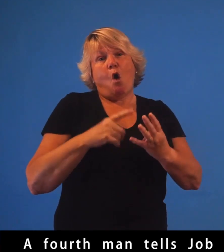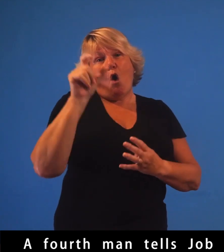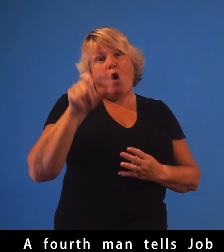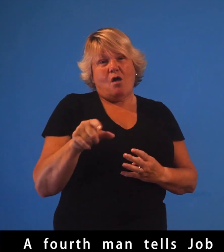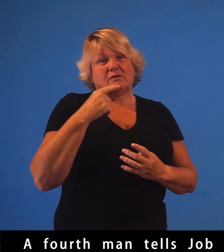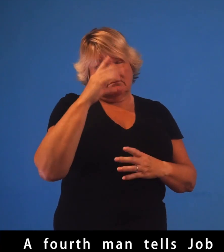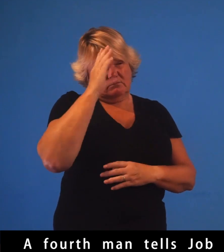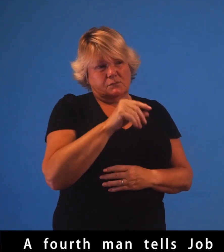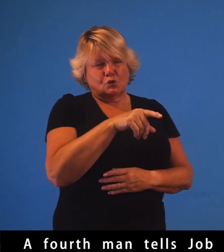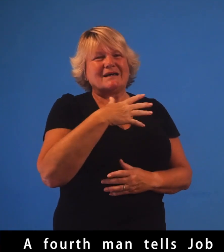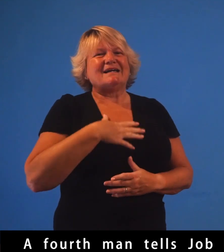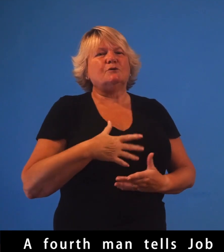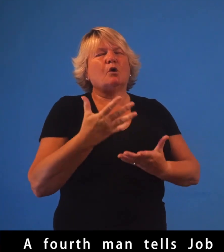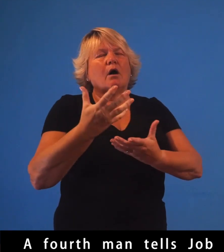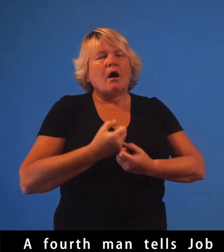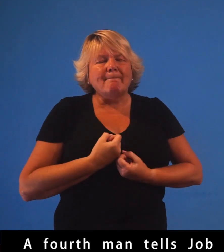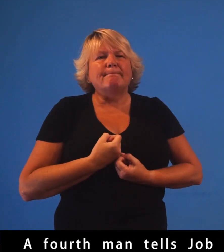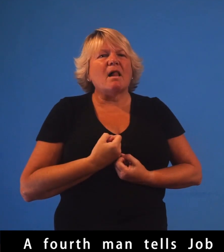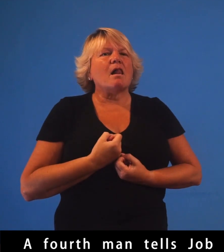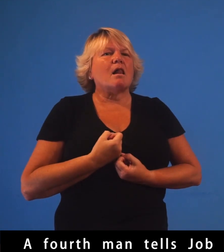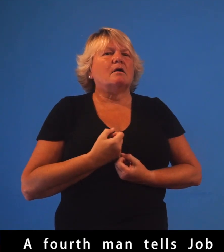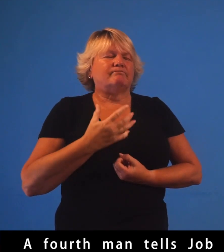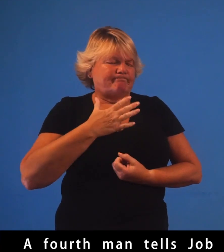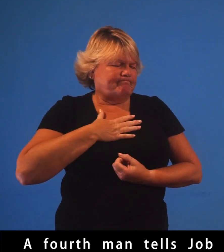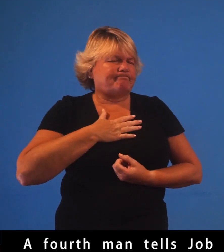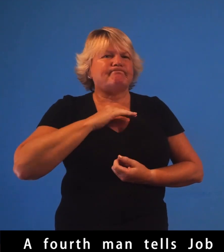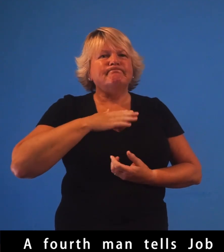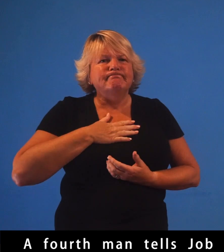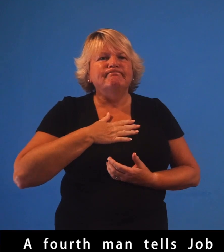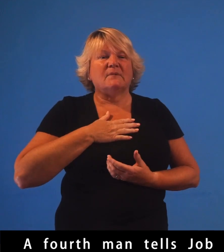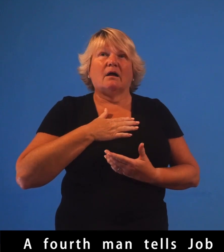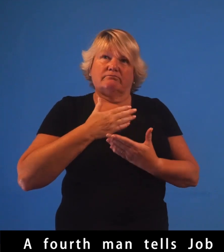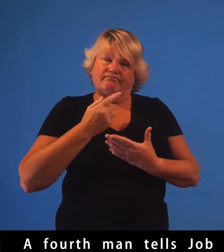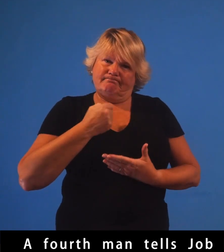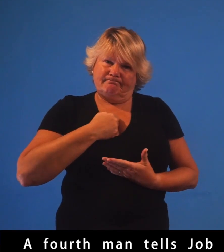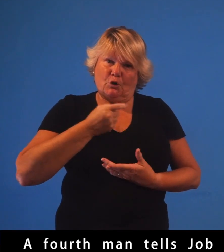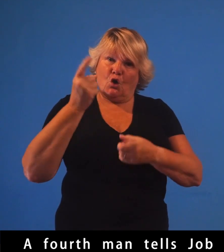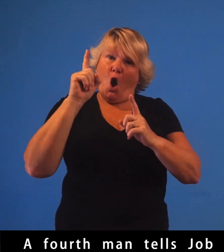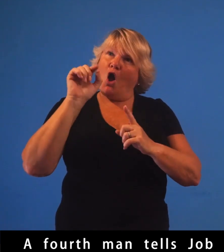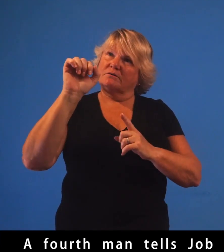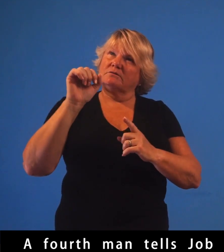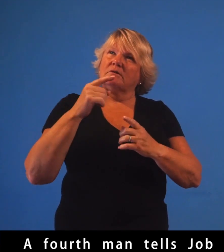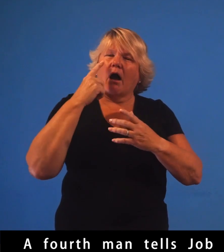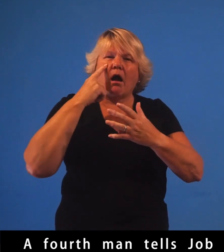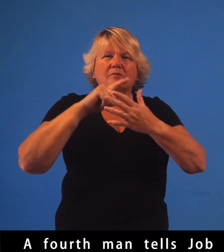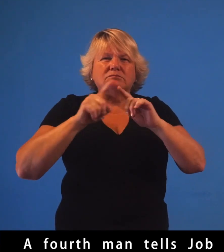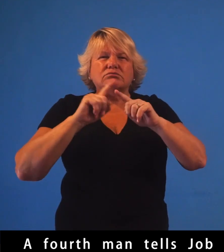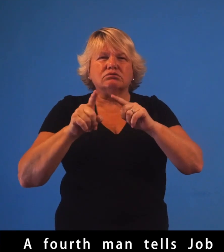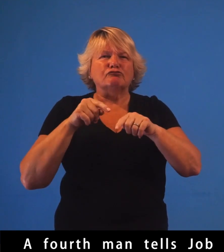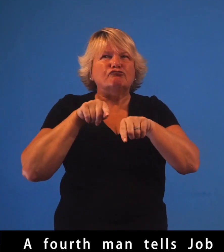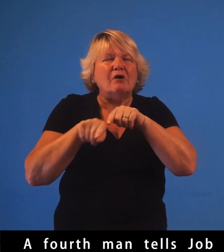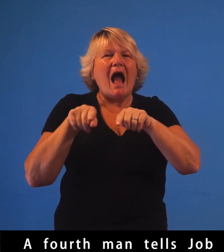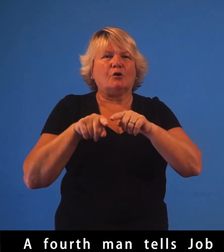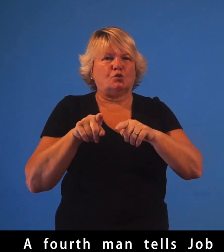A 4th man tells Job he needs to humble himself and submit to God's use of trials to purify his